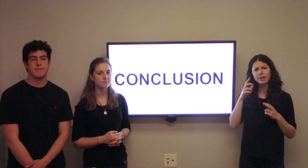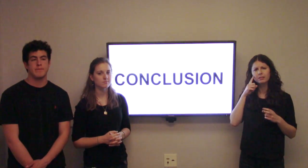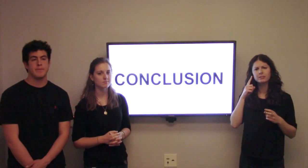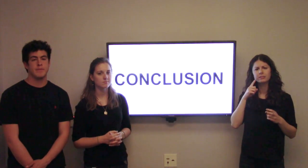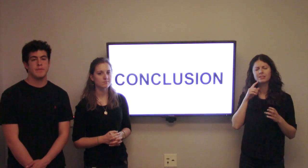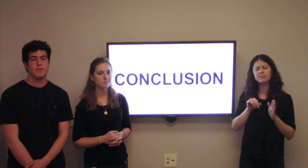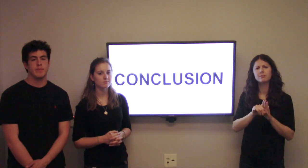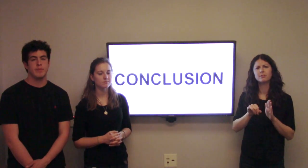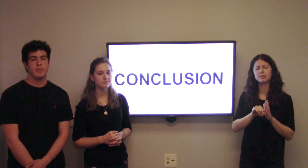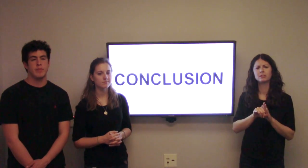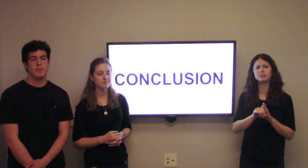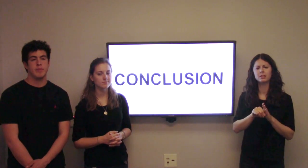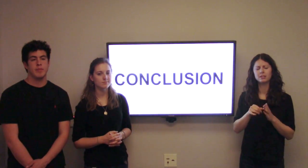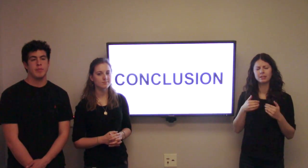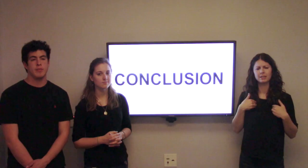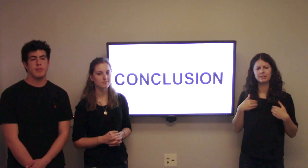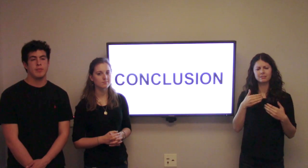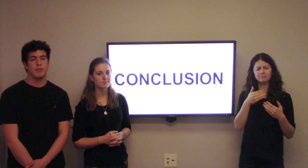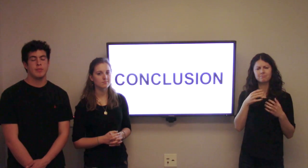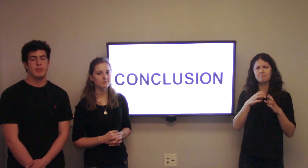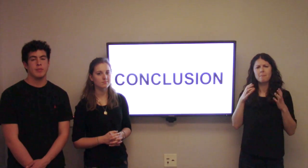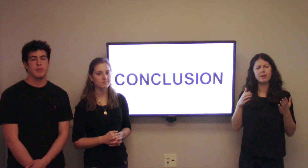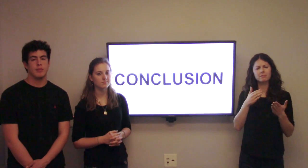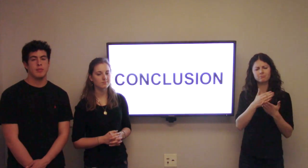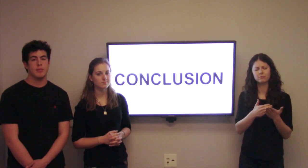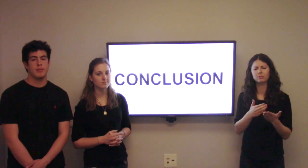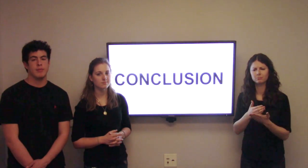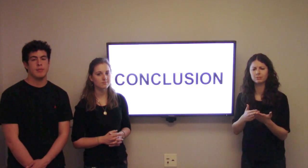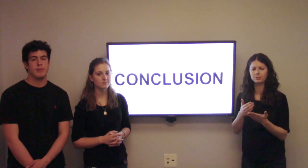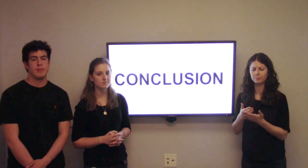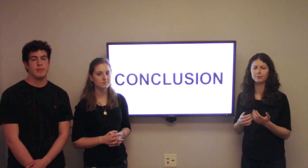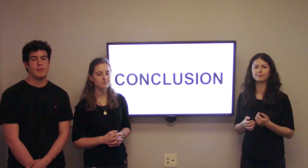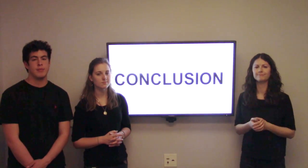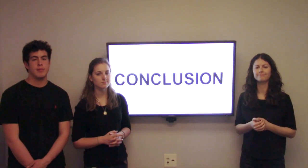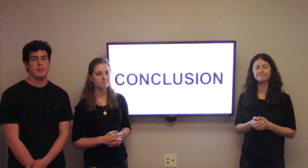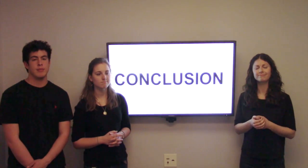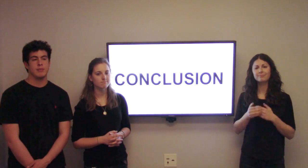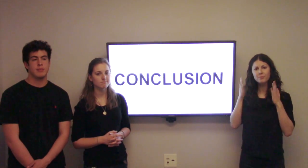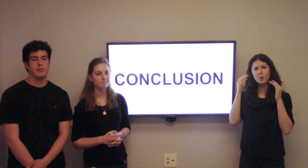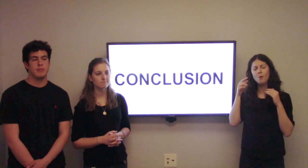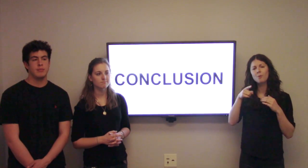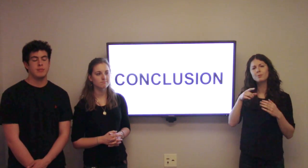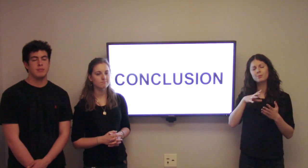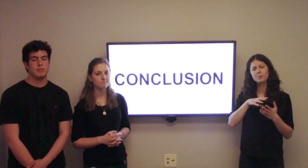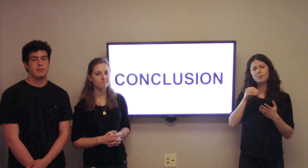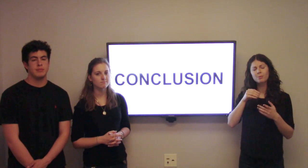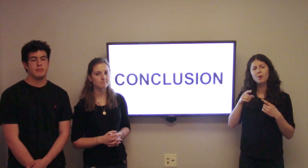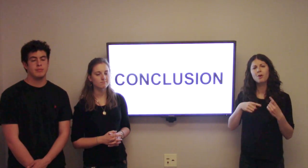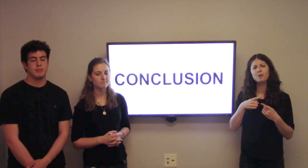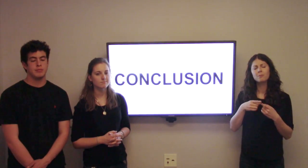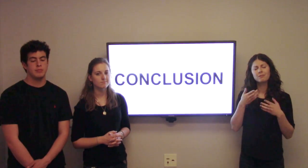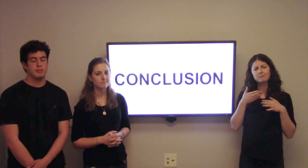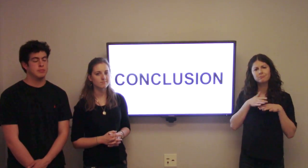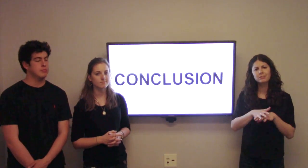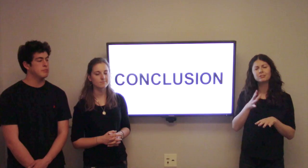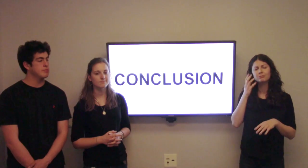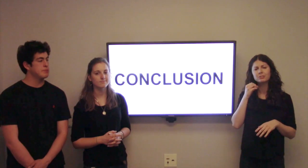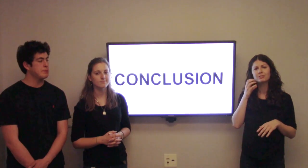Society must respect the fact that the deaf identity is very complex and has many different parts. We hope you've learned something today